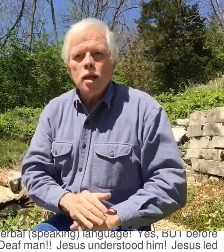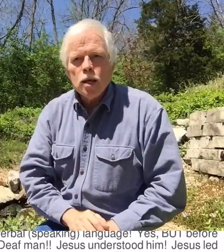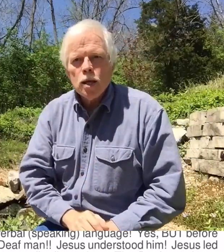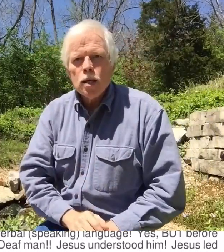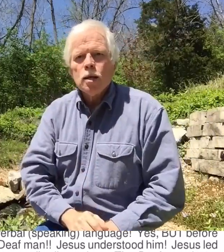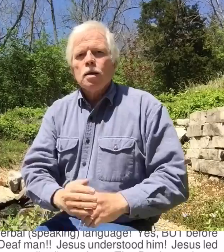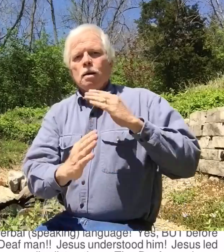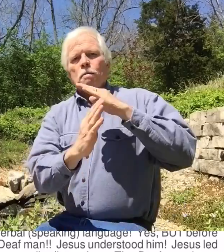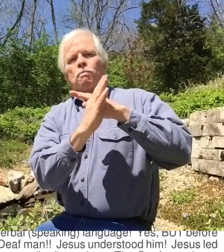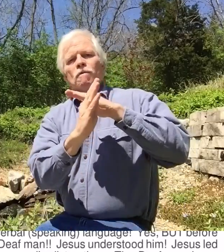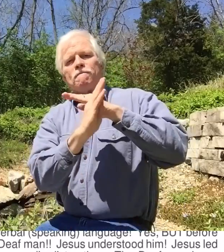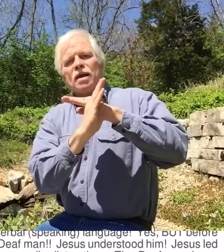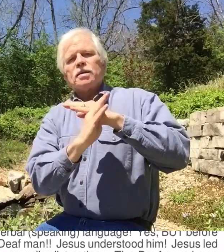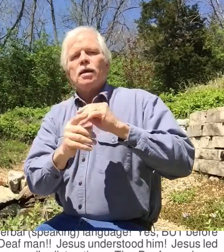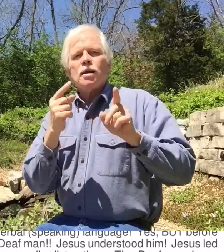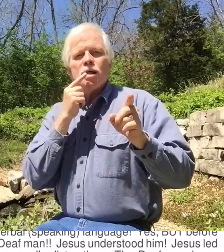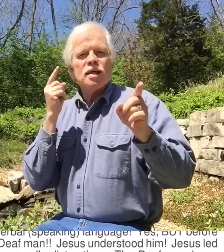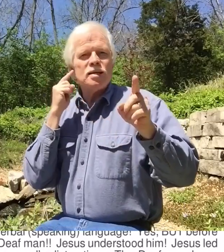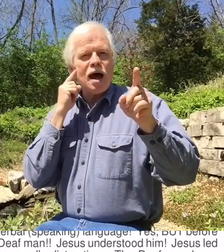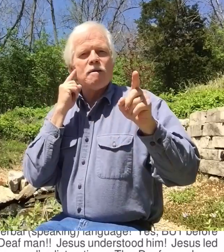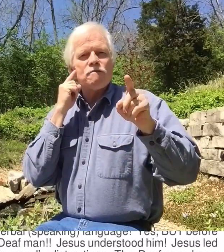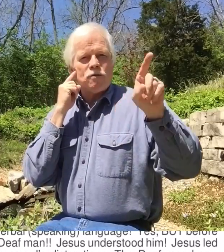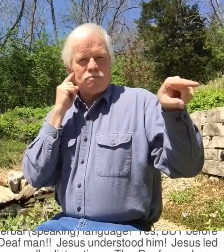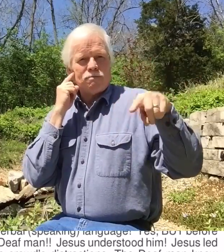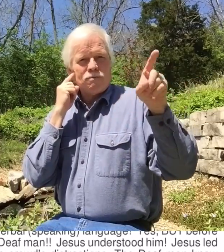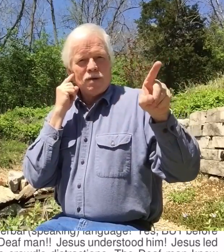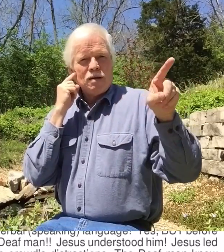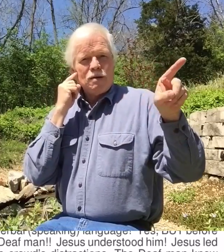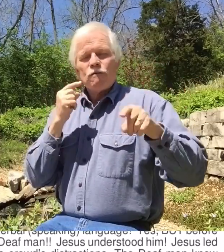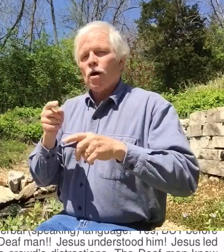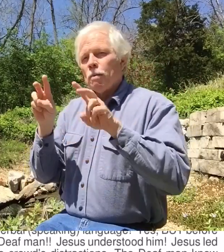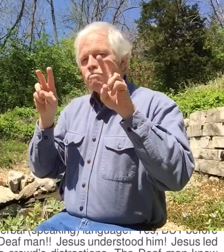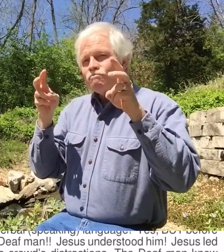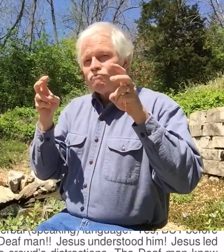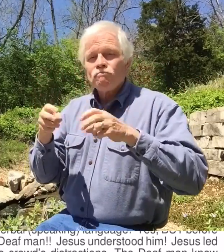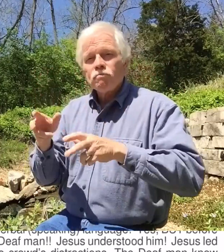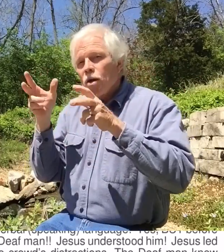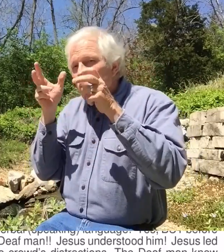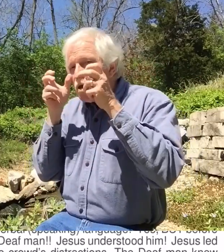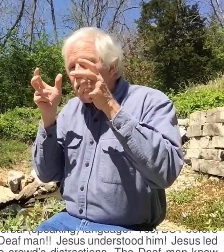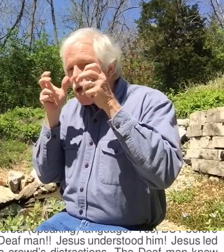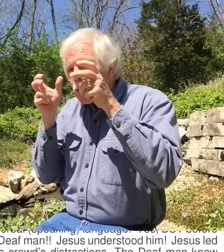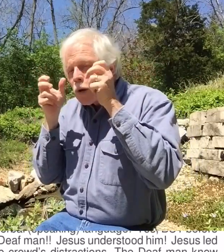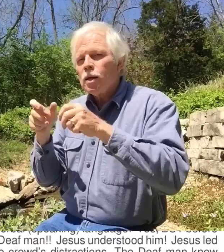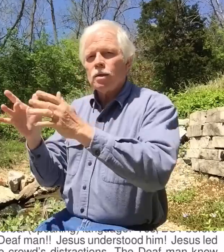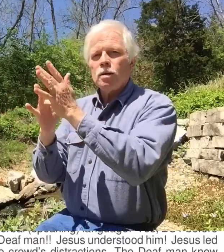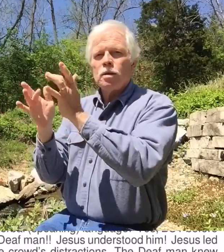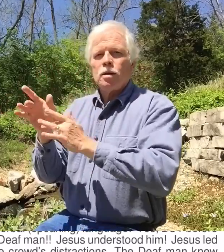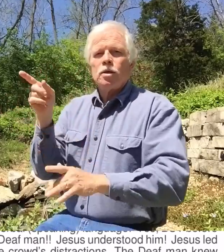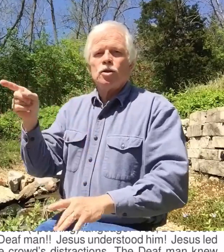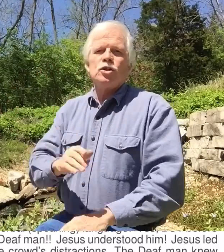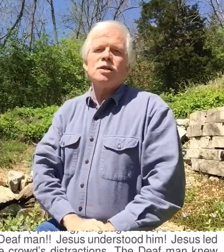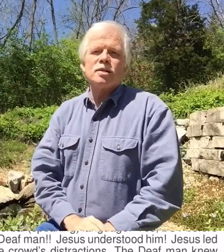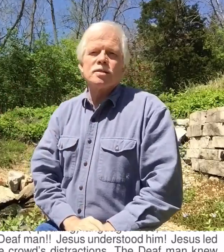preventing the deaf from hearing Jesus Jesus